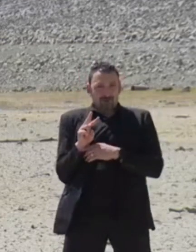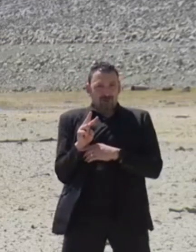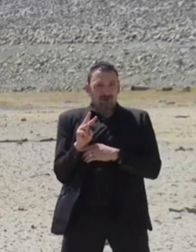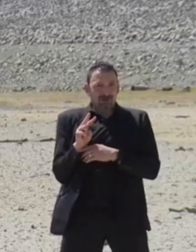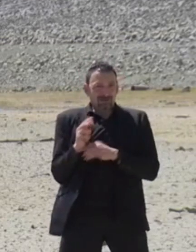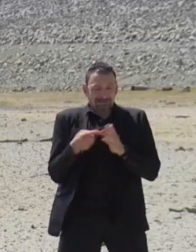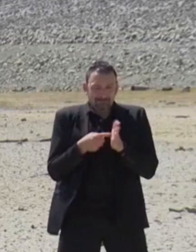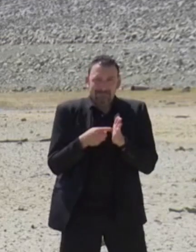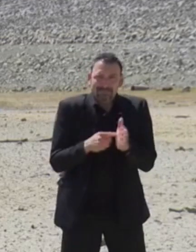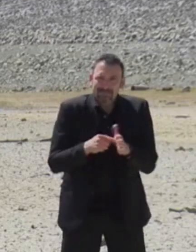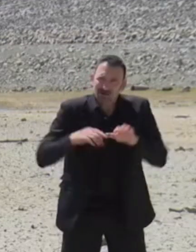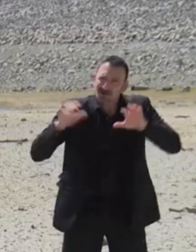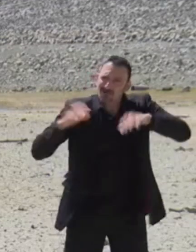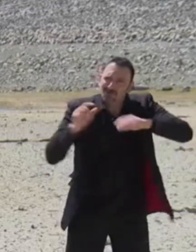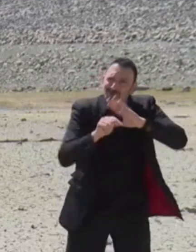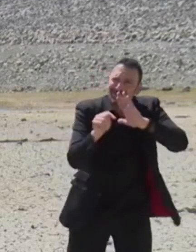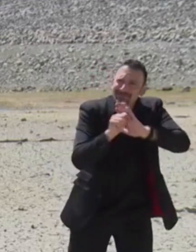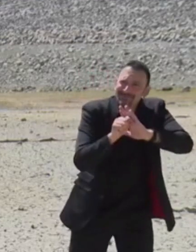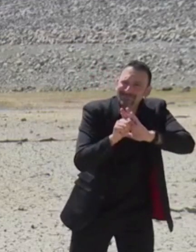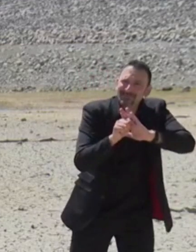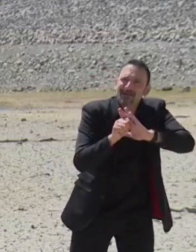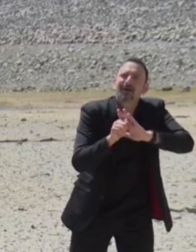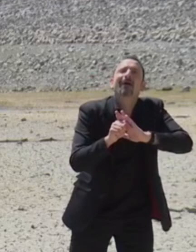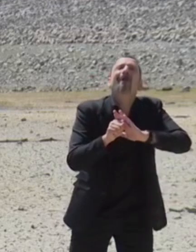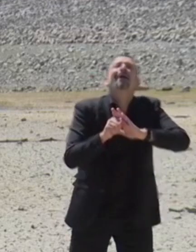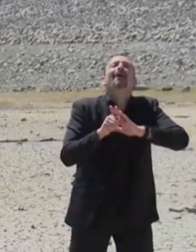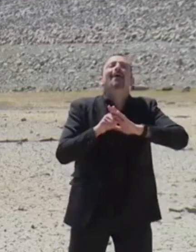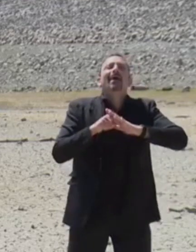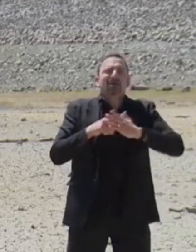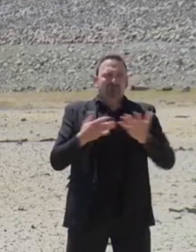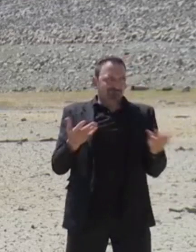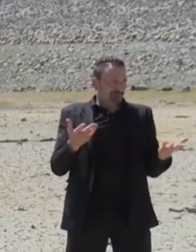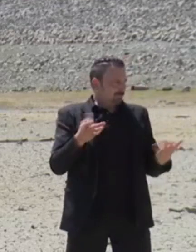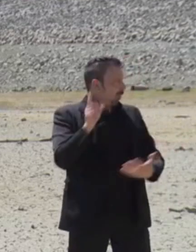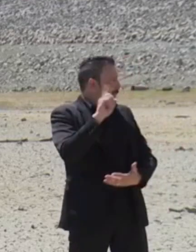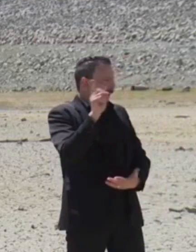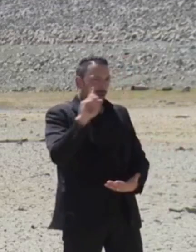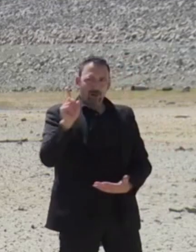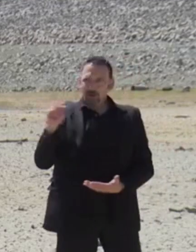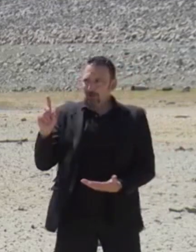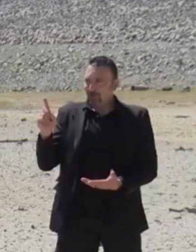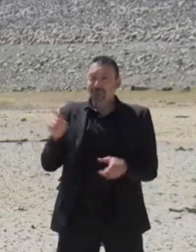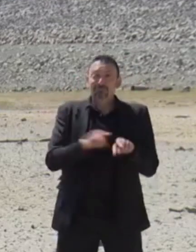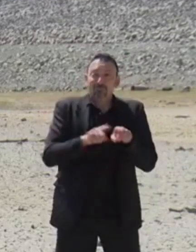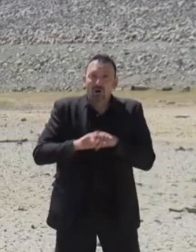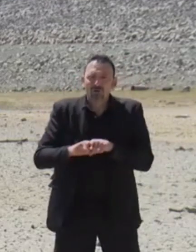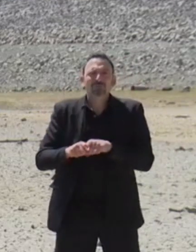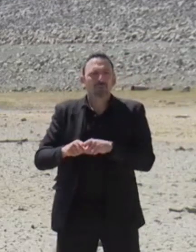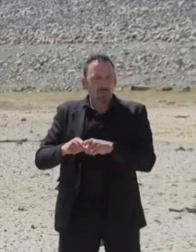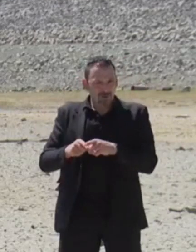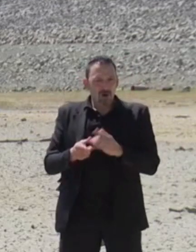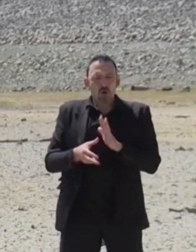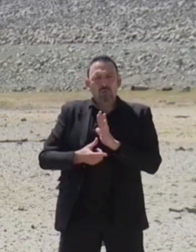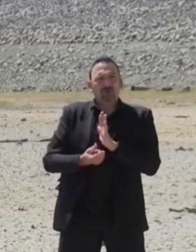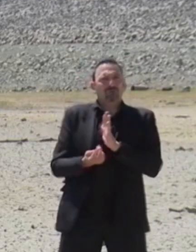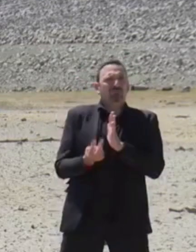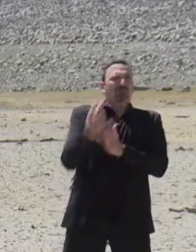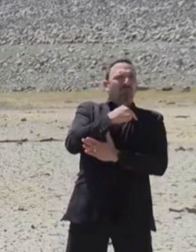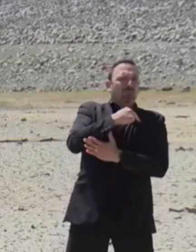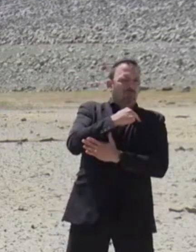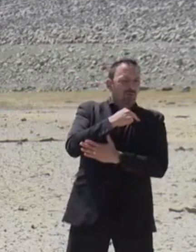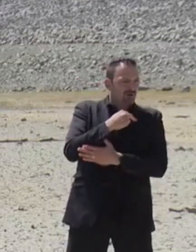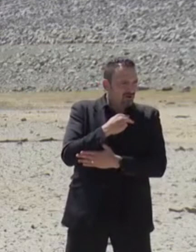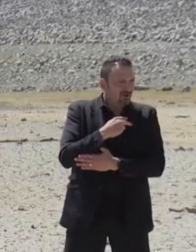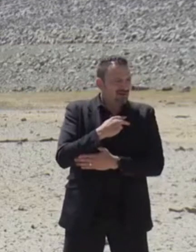season, that would lead us here today. We also did not hesitate, going back over a year, to put out a